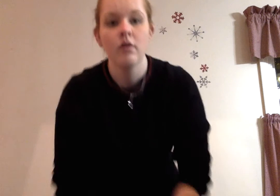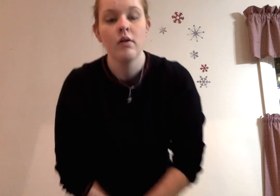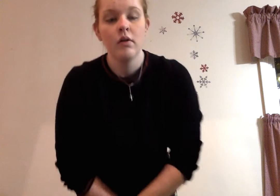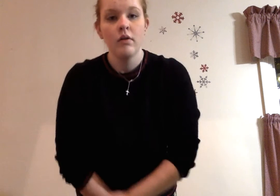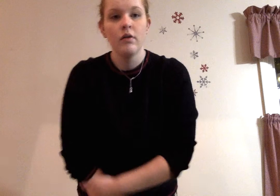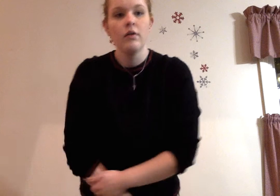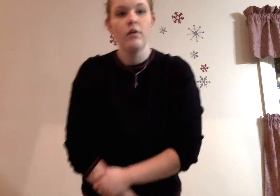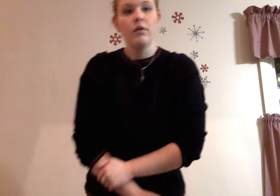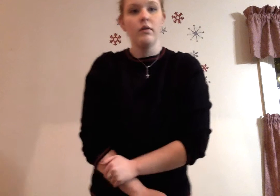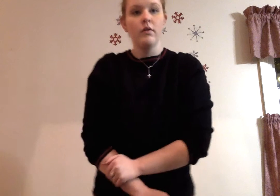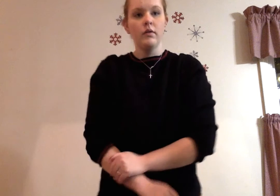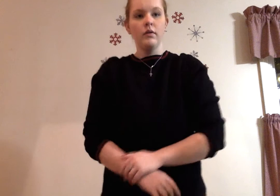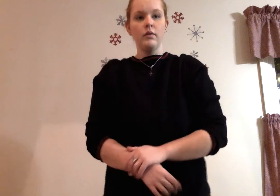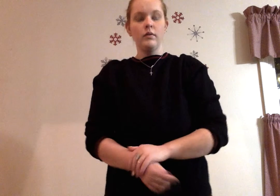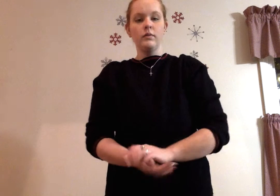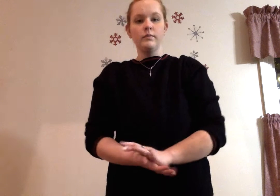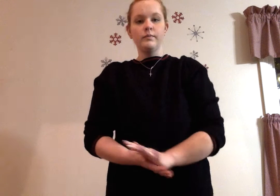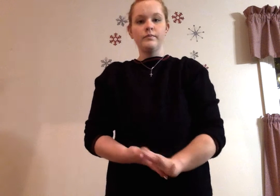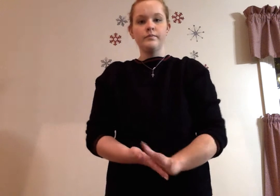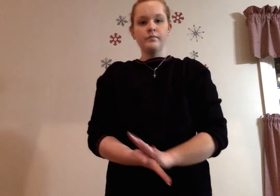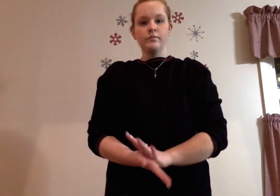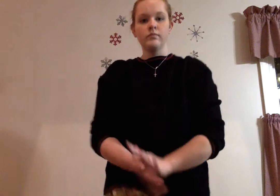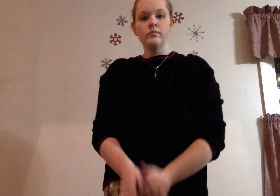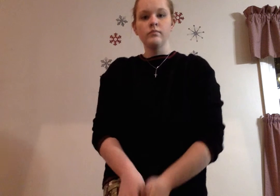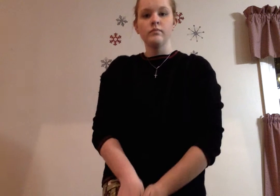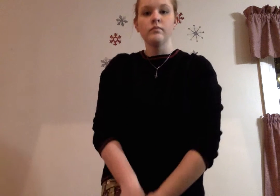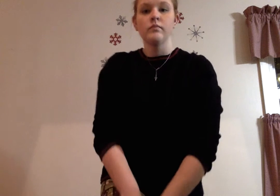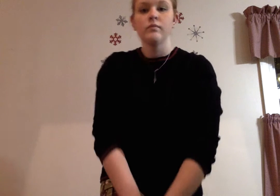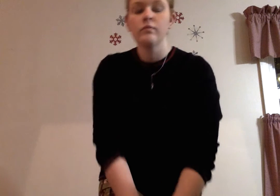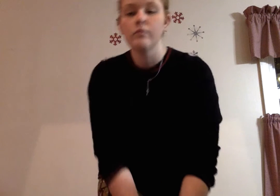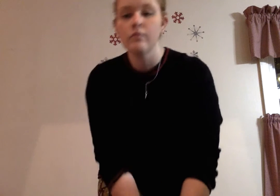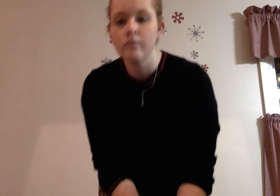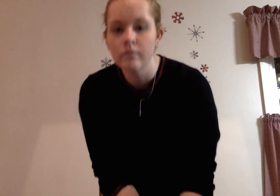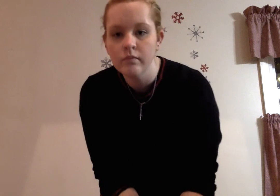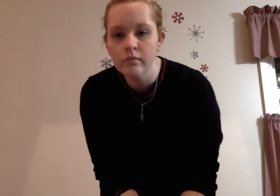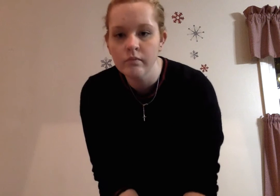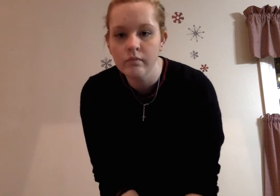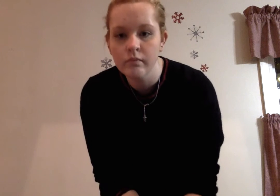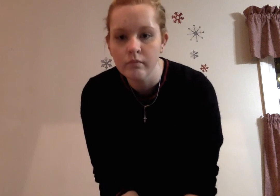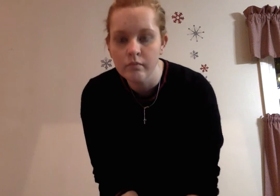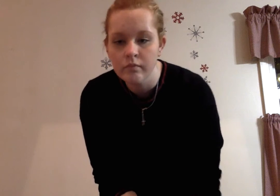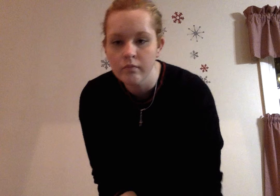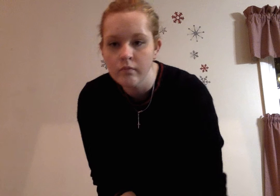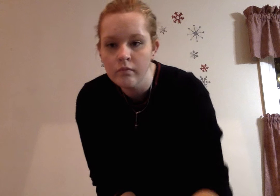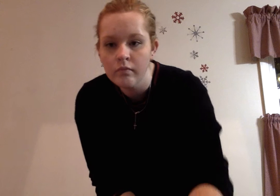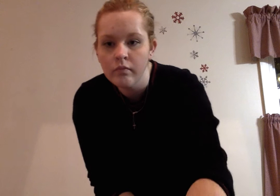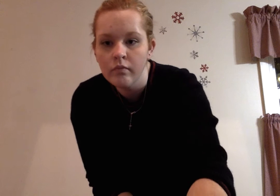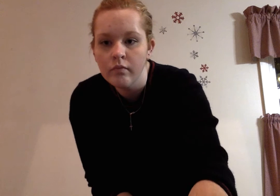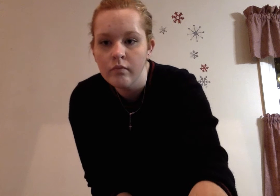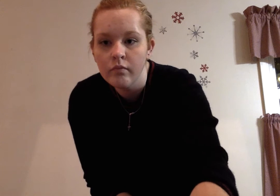subject, probably to many of you, and that's listening to lectures, listening to academic